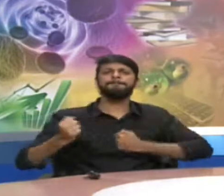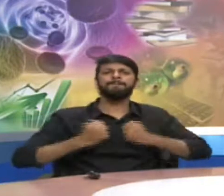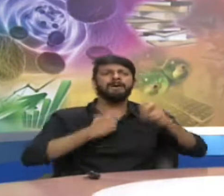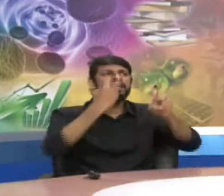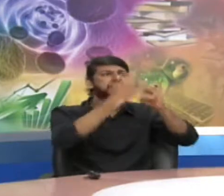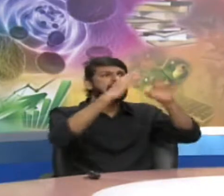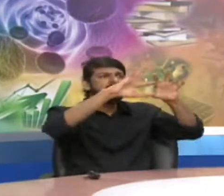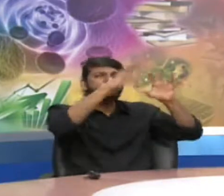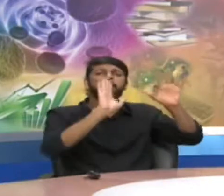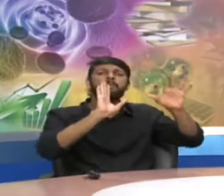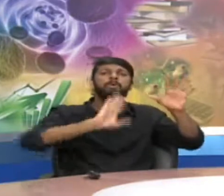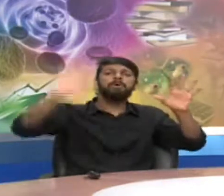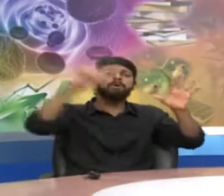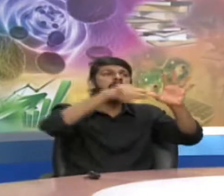Uttar Pradesh.